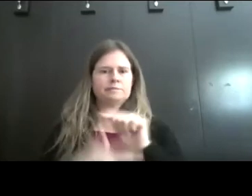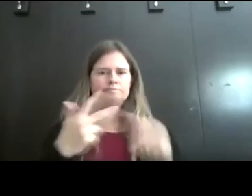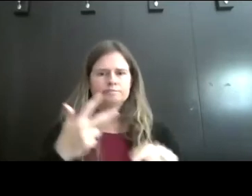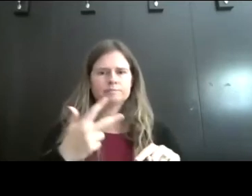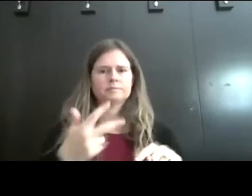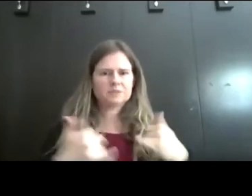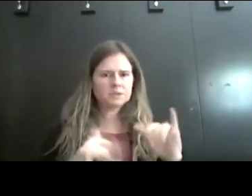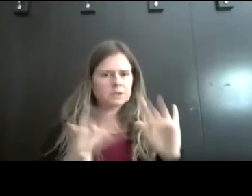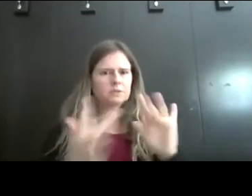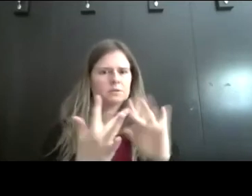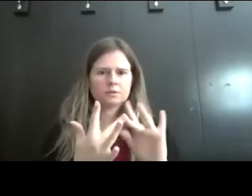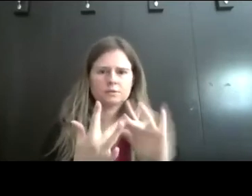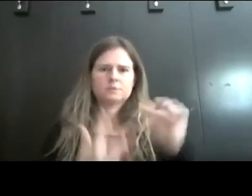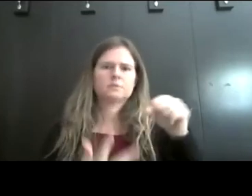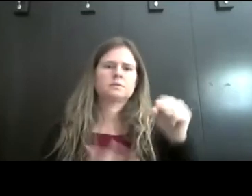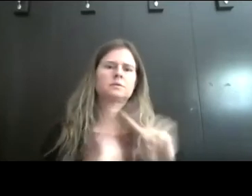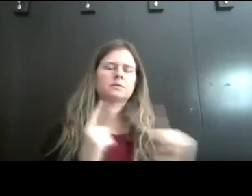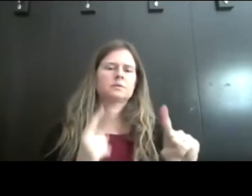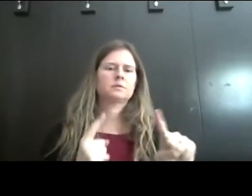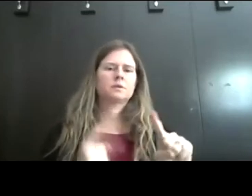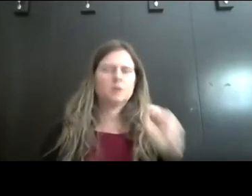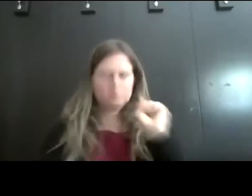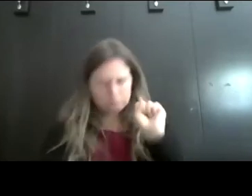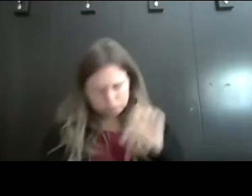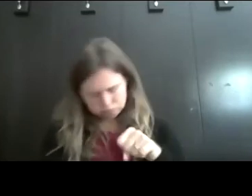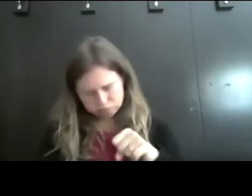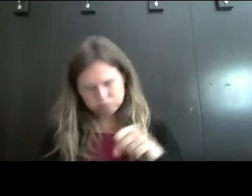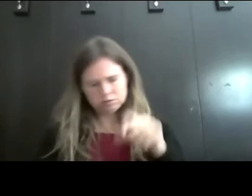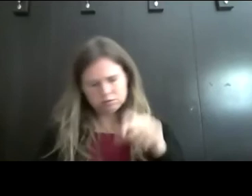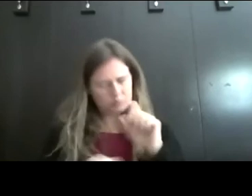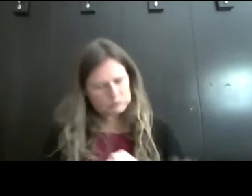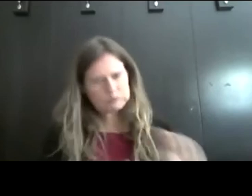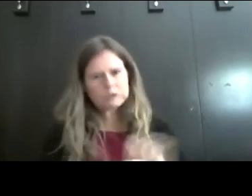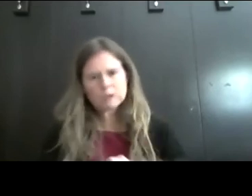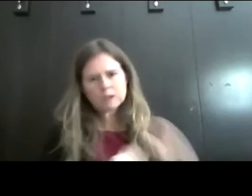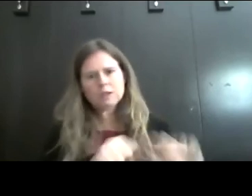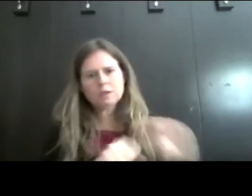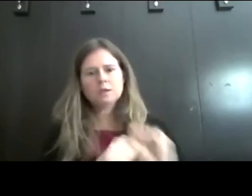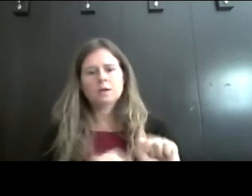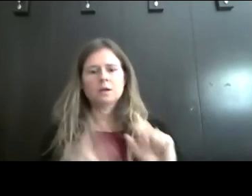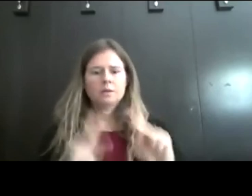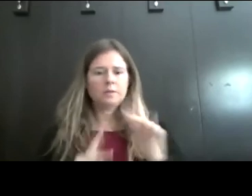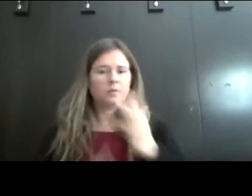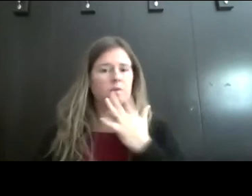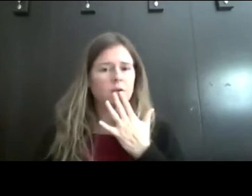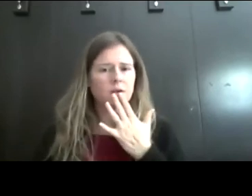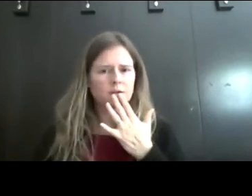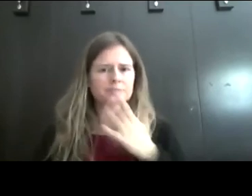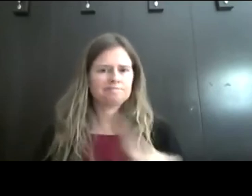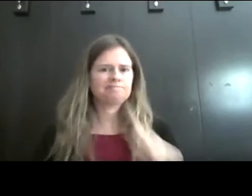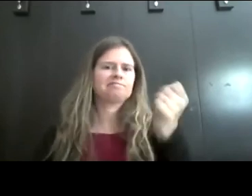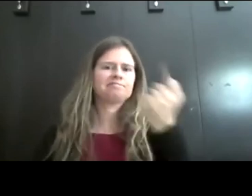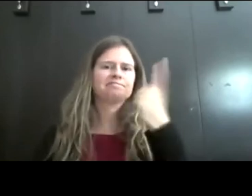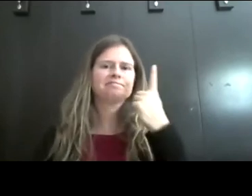touch, but it was a matter of putting your head down and working. And most people of color know exactly what I'm talking about when I say